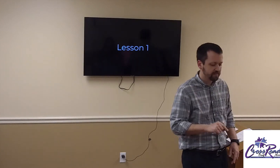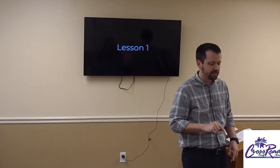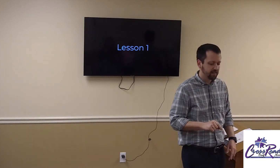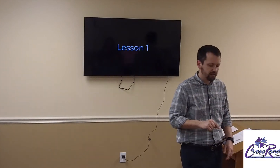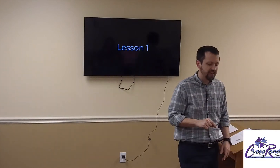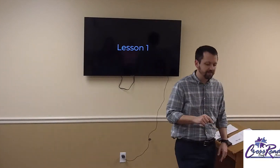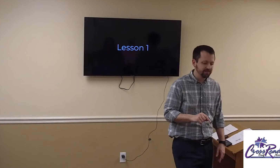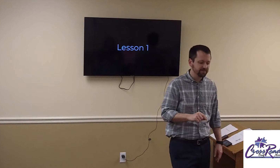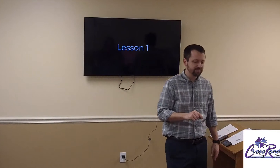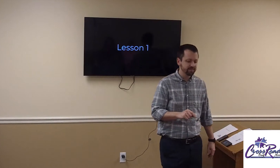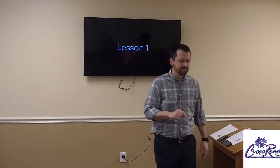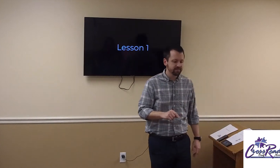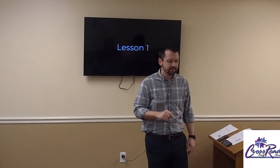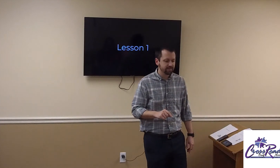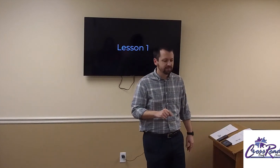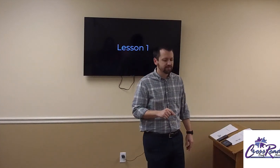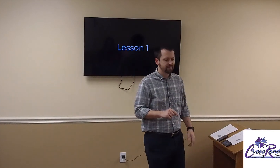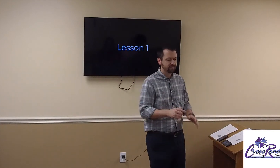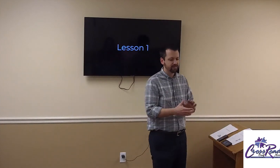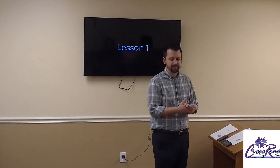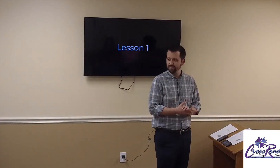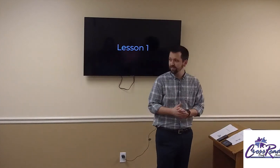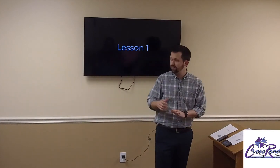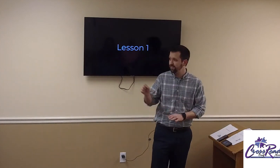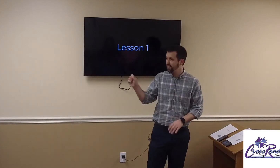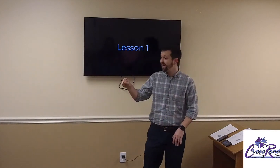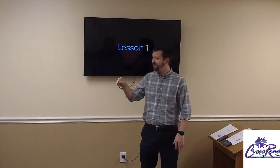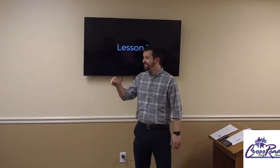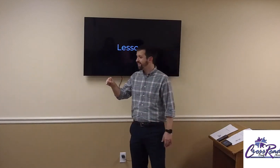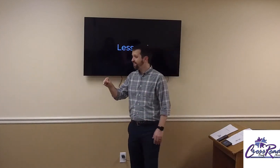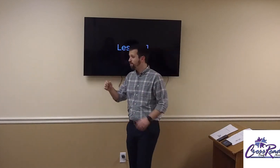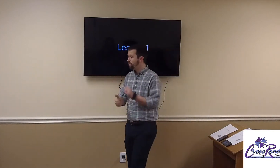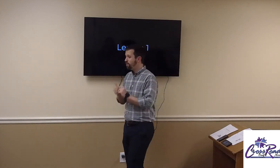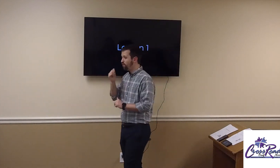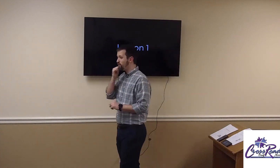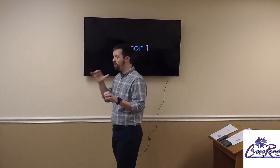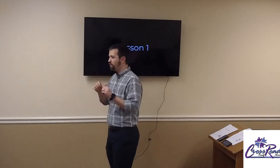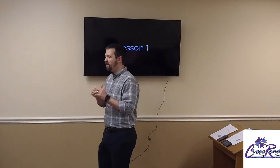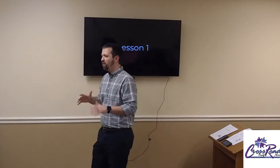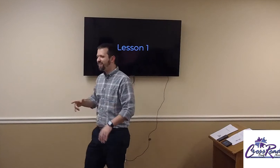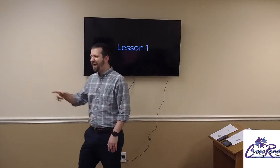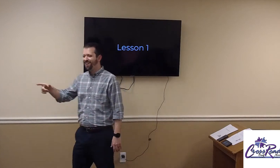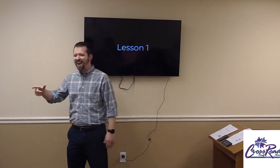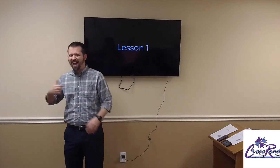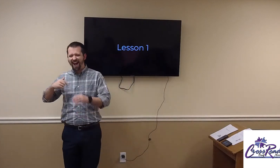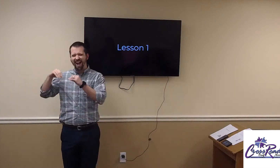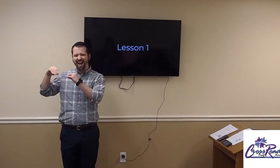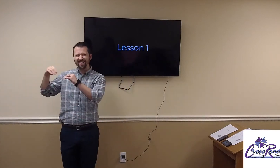this? Click that. Wait, you can just do it without the app. Yeah. Yeah. Most folks can do it. Oh. Look at that. Look at that. And then you No. I taught